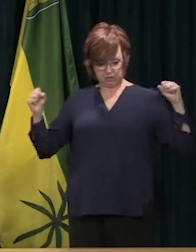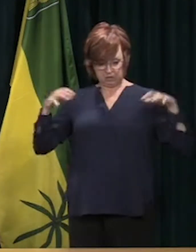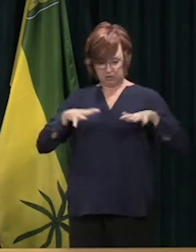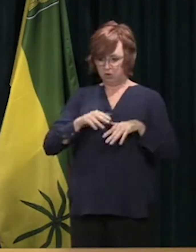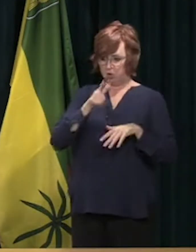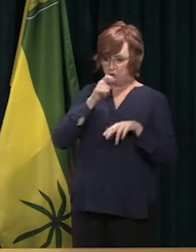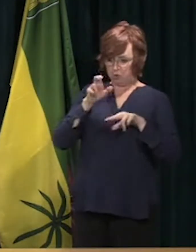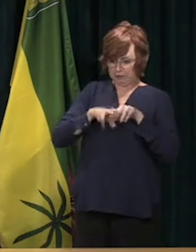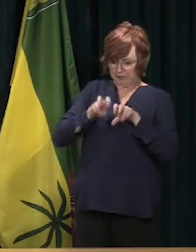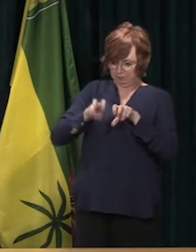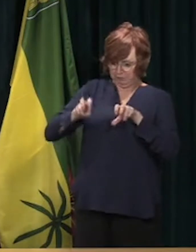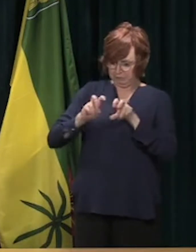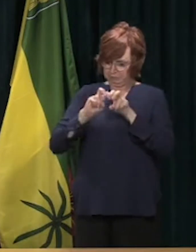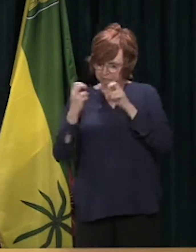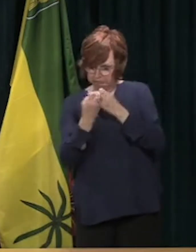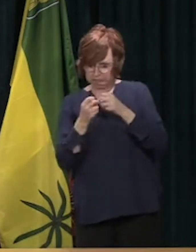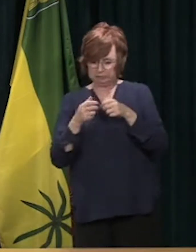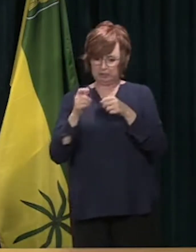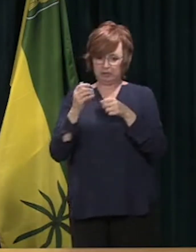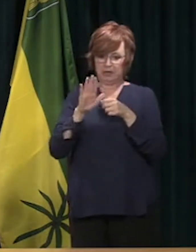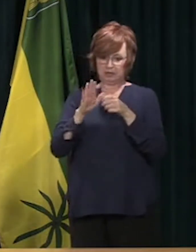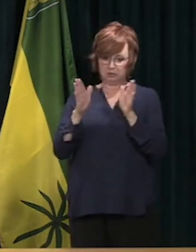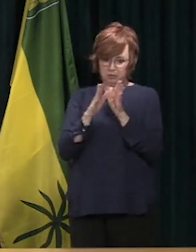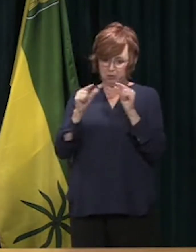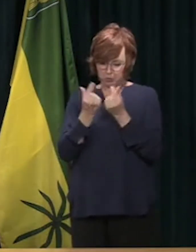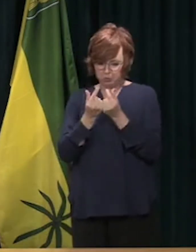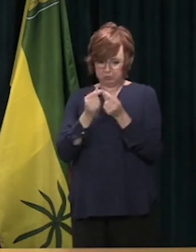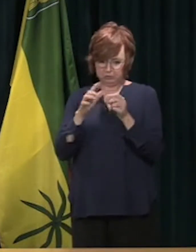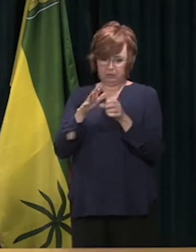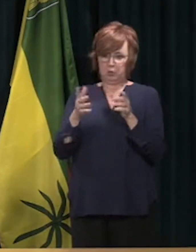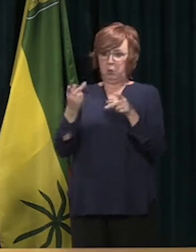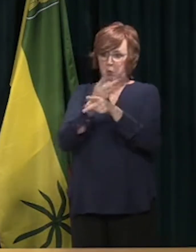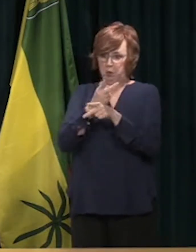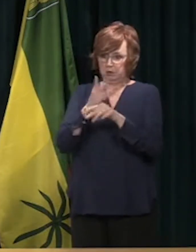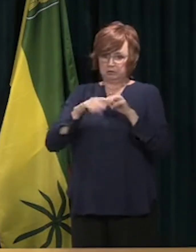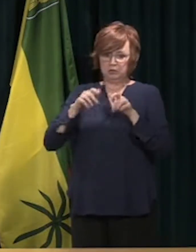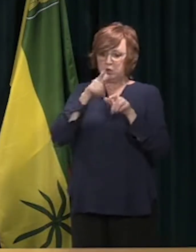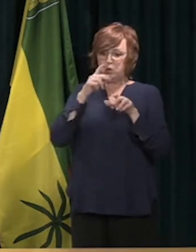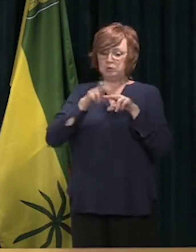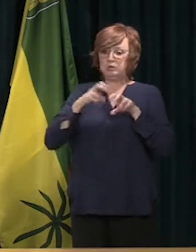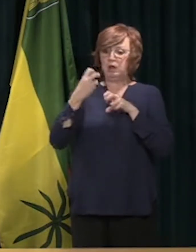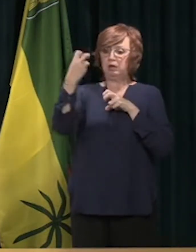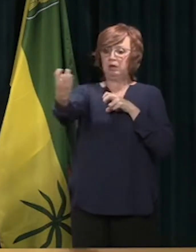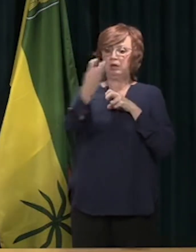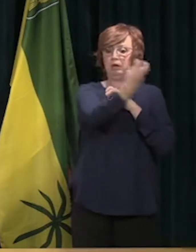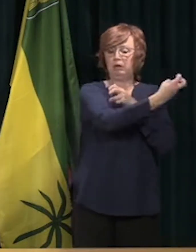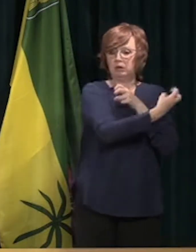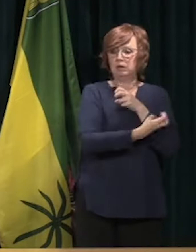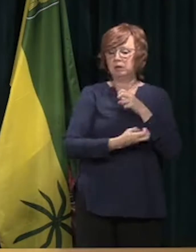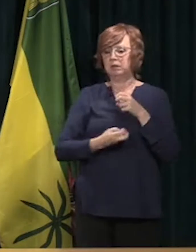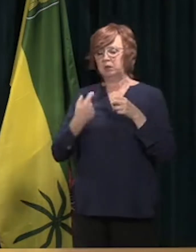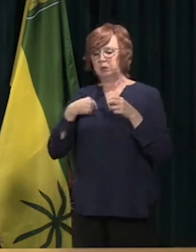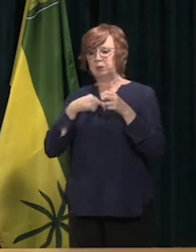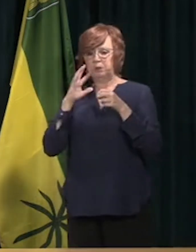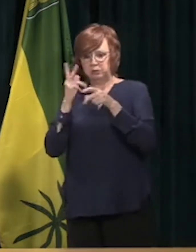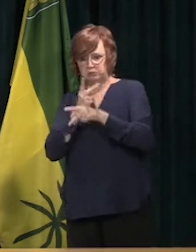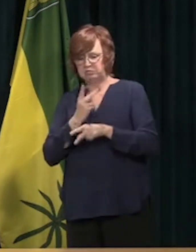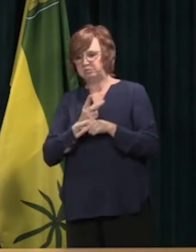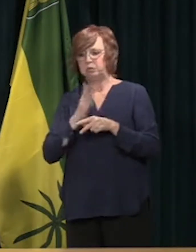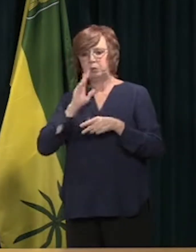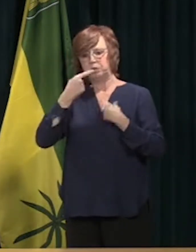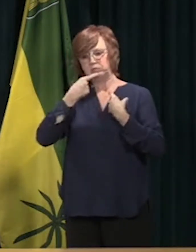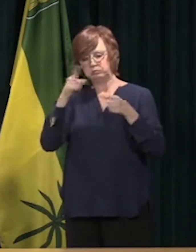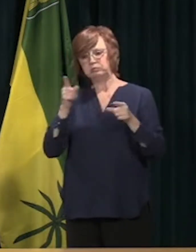together as a group and mix more than others. And based on that, a determination will be made shortly in a day or two